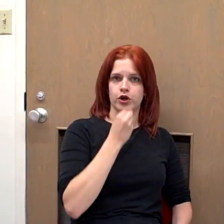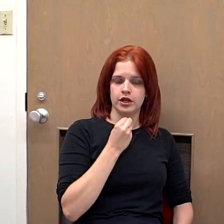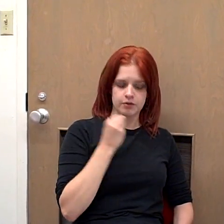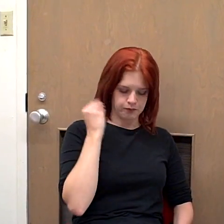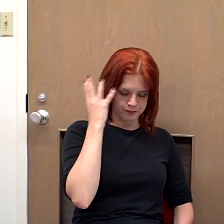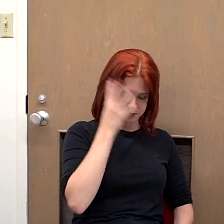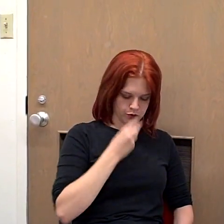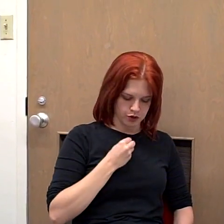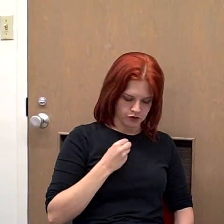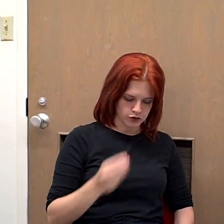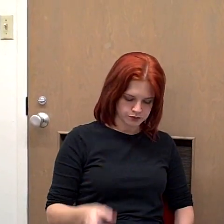Pretty, you're beautiful.